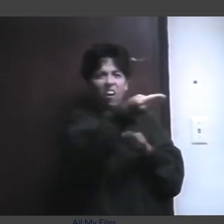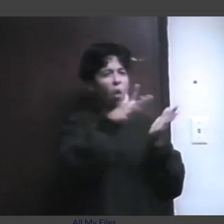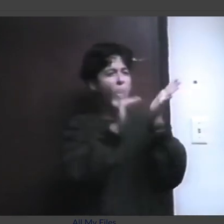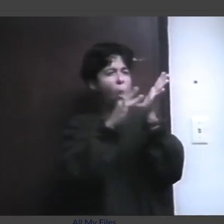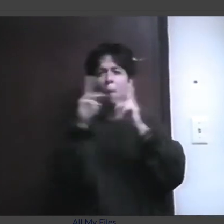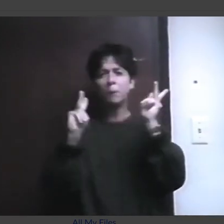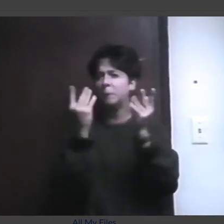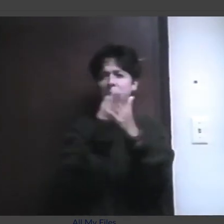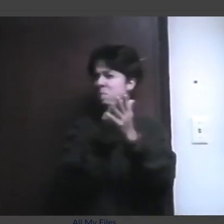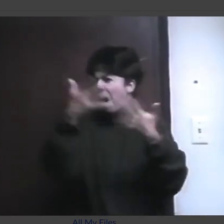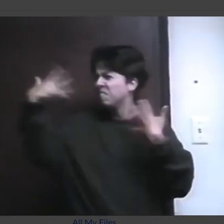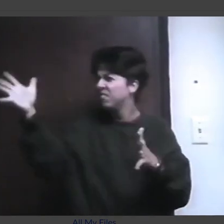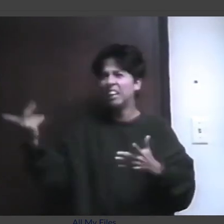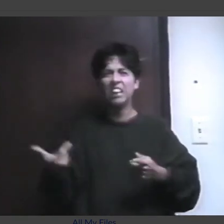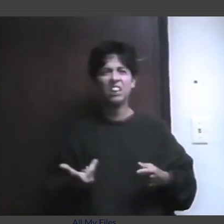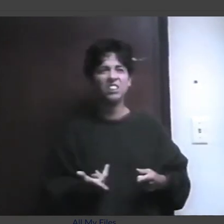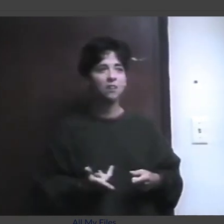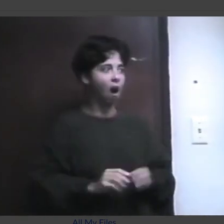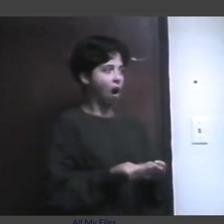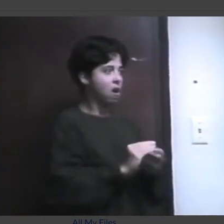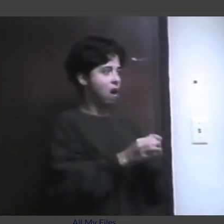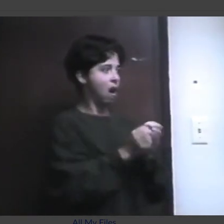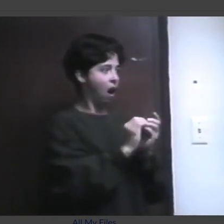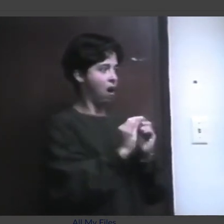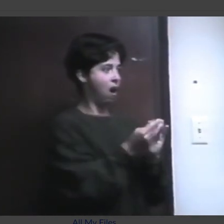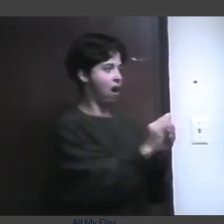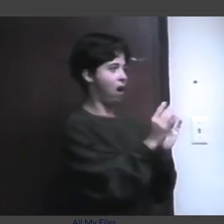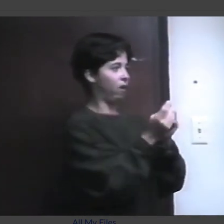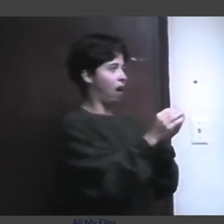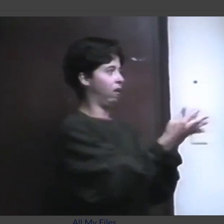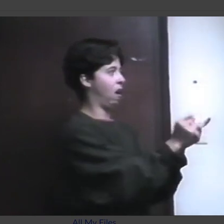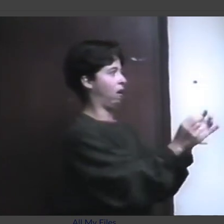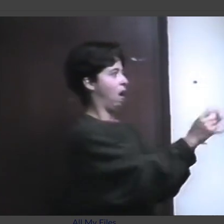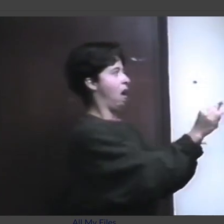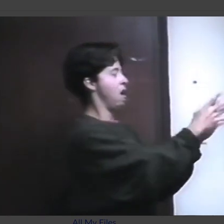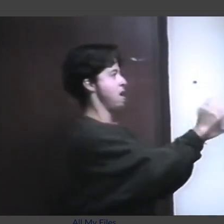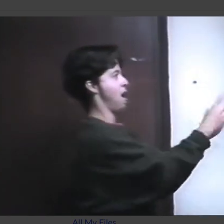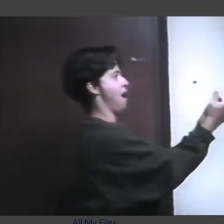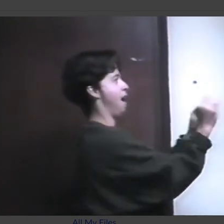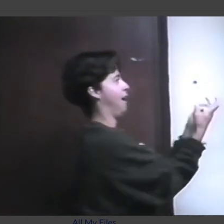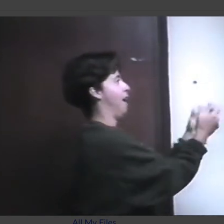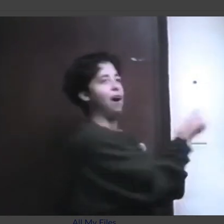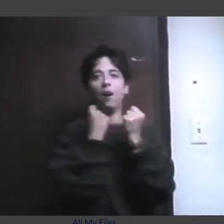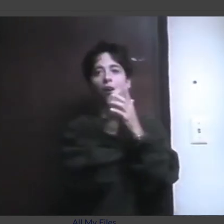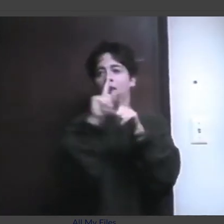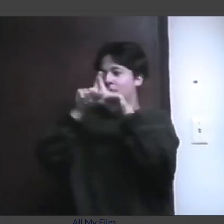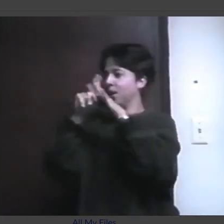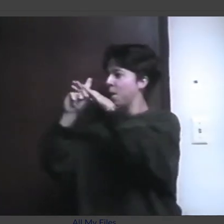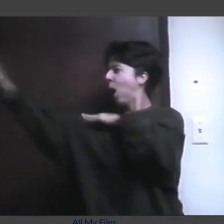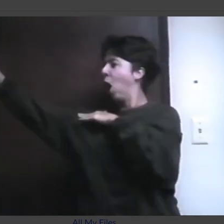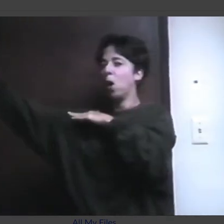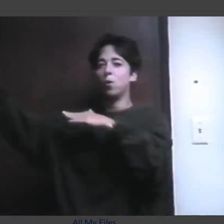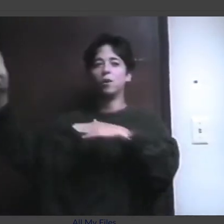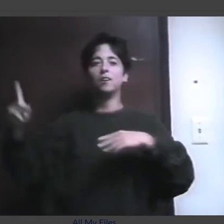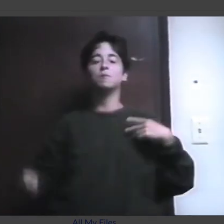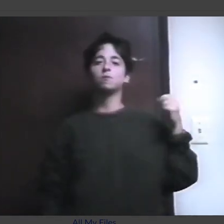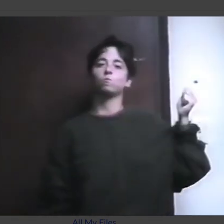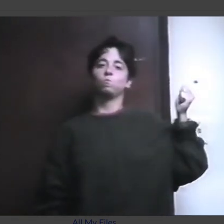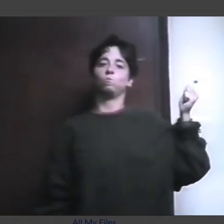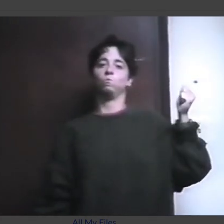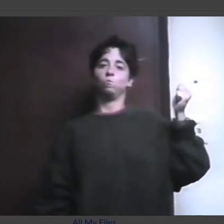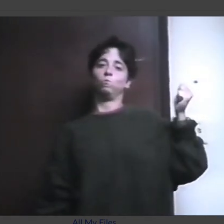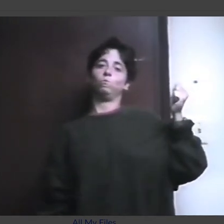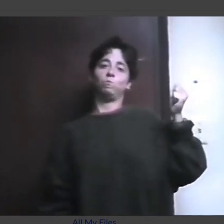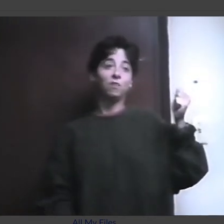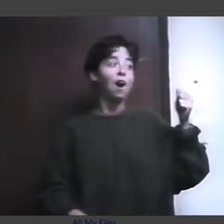collecting from about three people, he walked up to me and I started signing. I asked